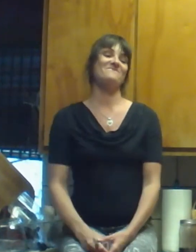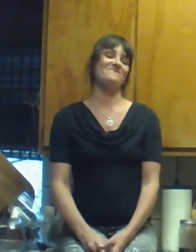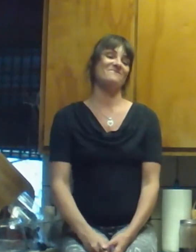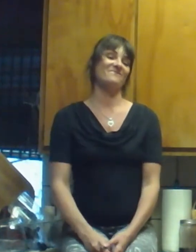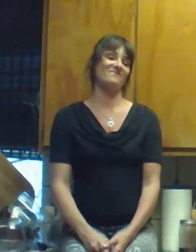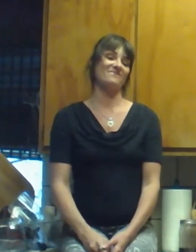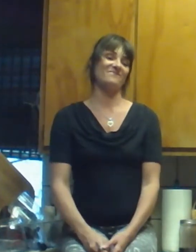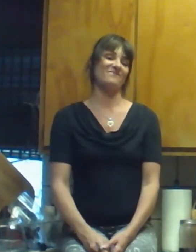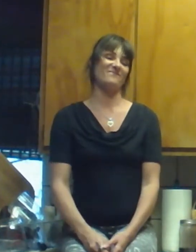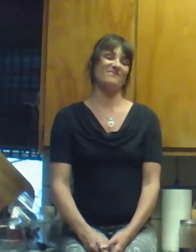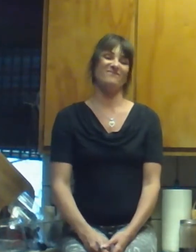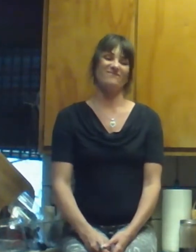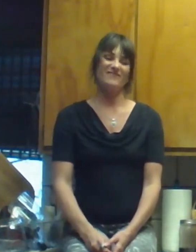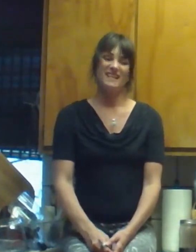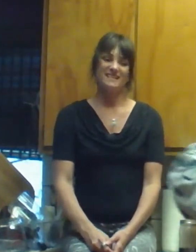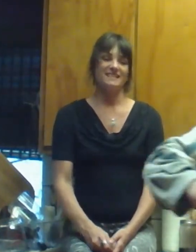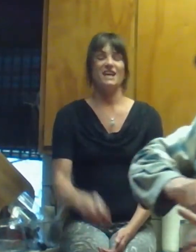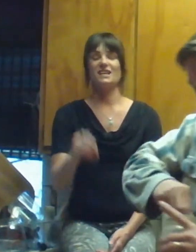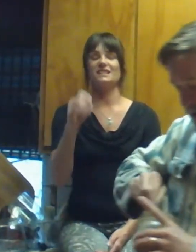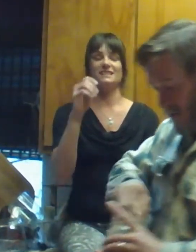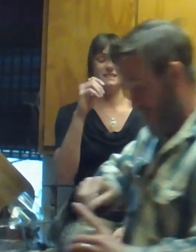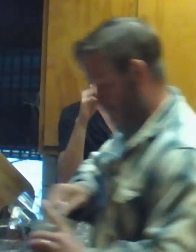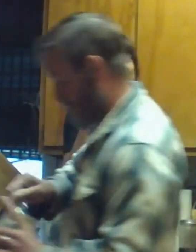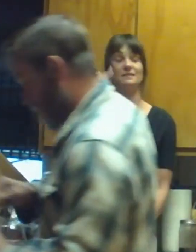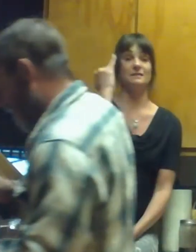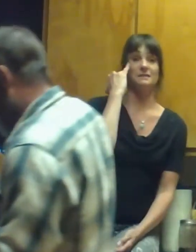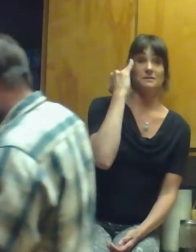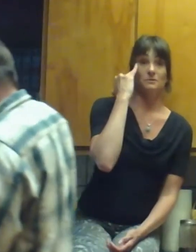Now that's a little too thick. I got to add a little more water.